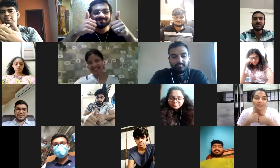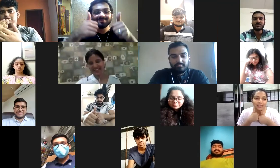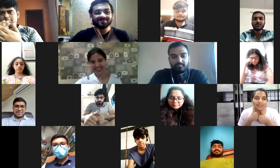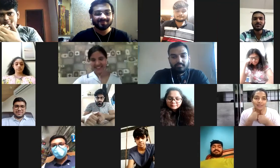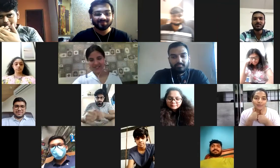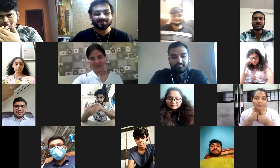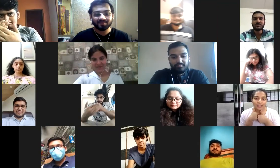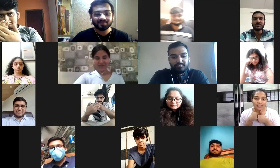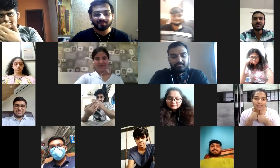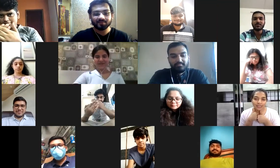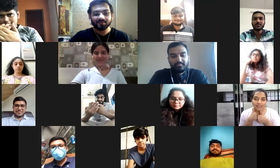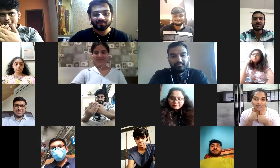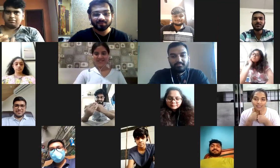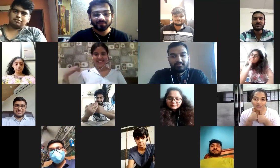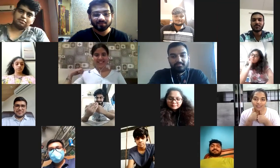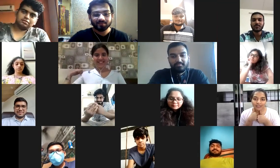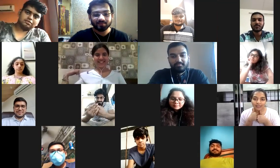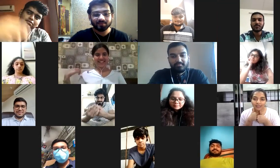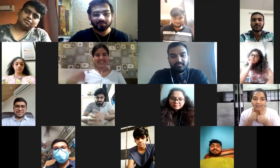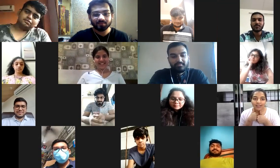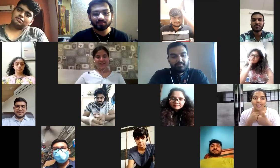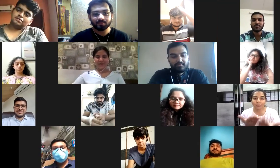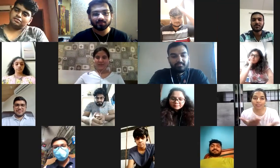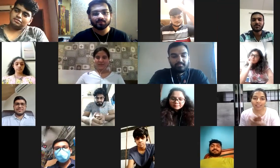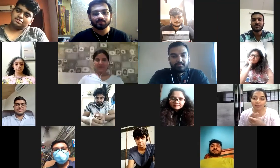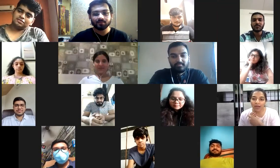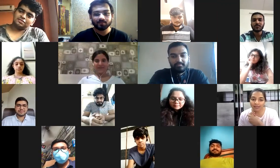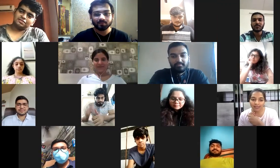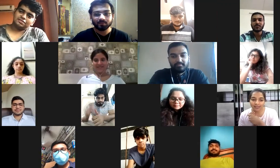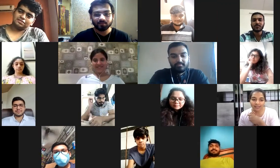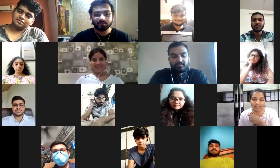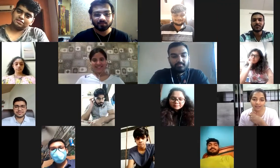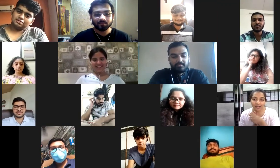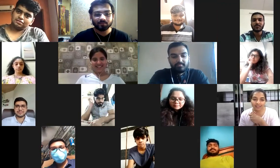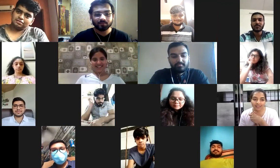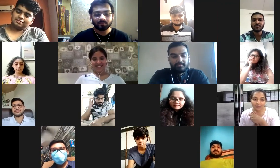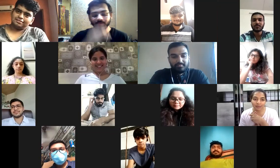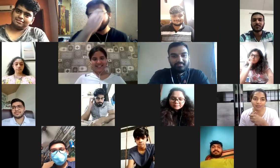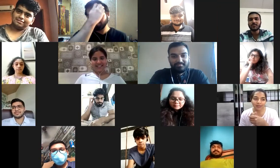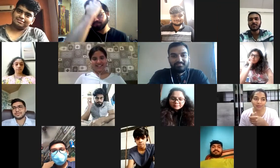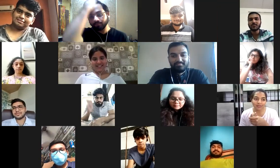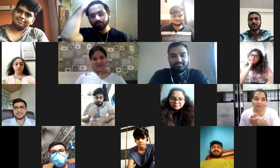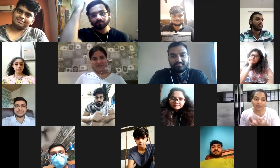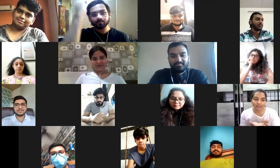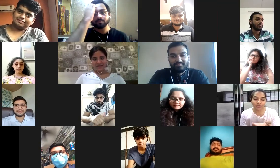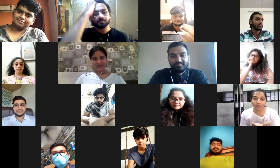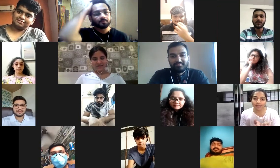Thank you for taking such a great initiative, and especially Parth, Aditya, and people coming from Shubham